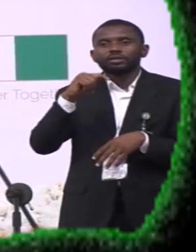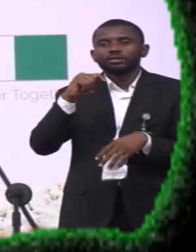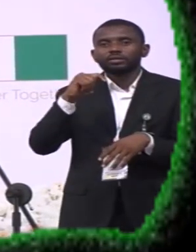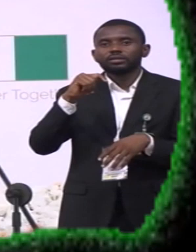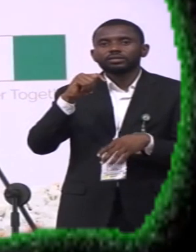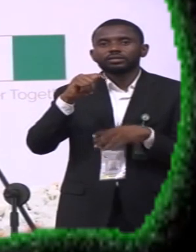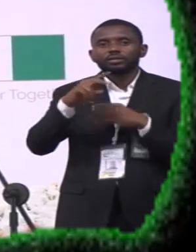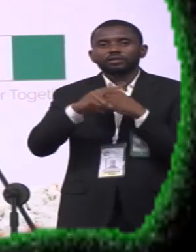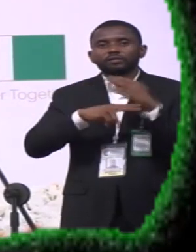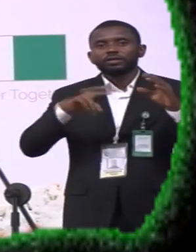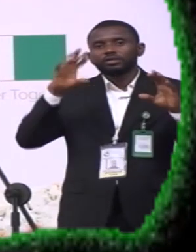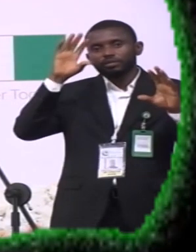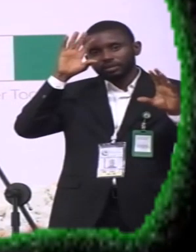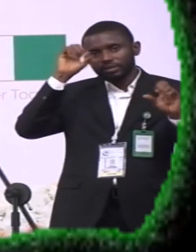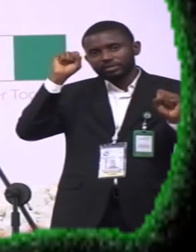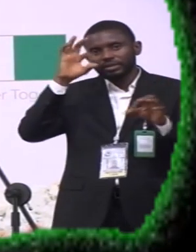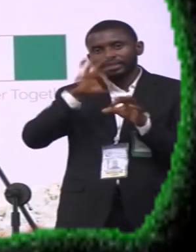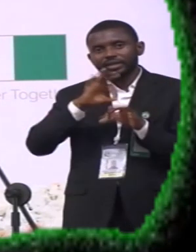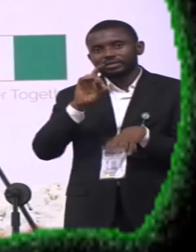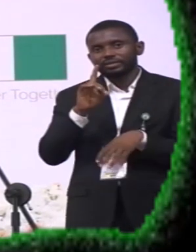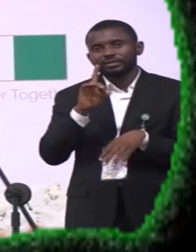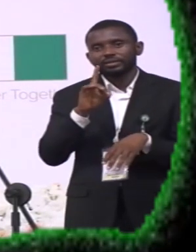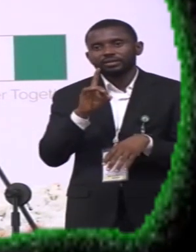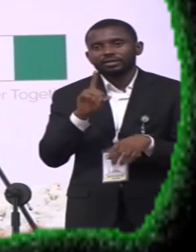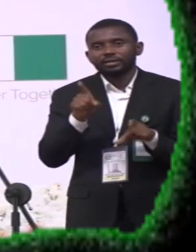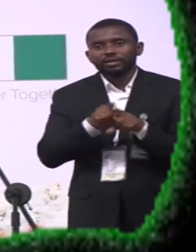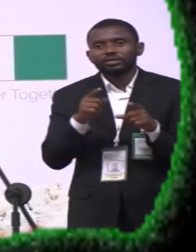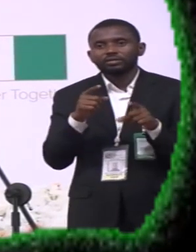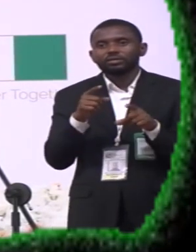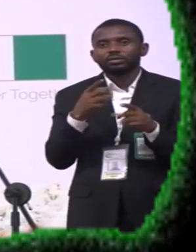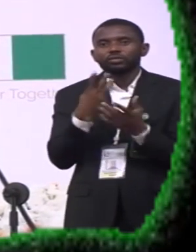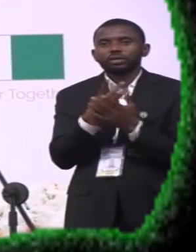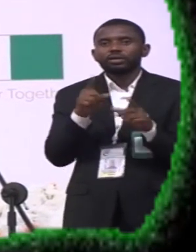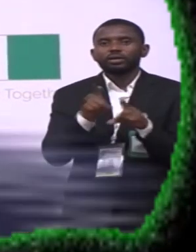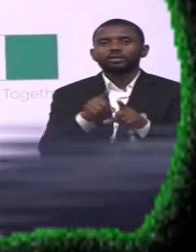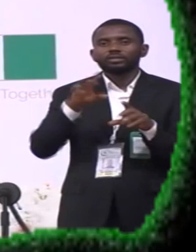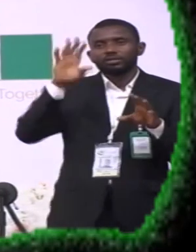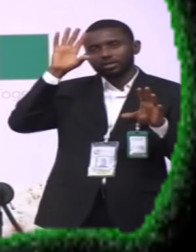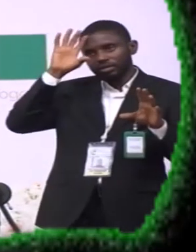Vice President-elect, as well as Amirul Mominin.